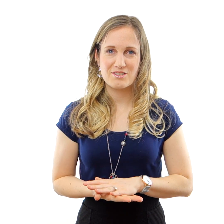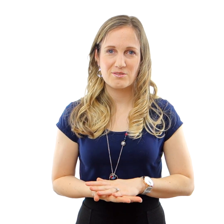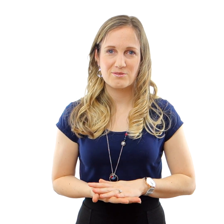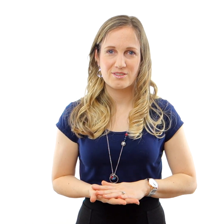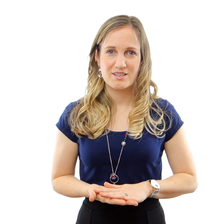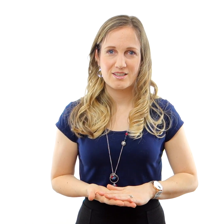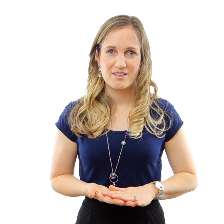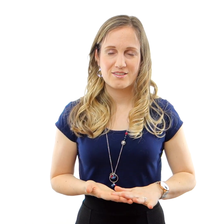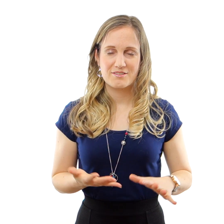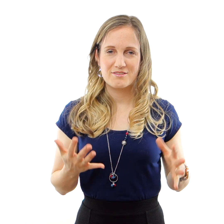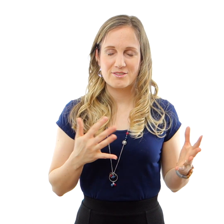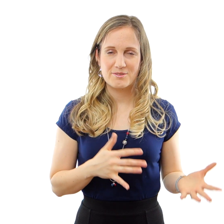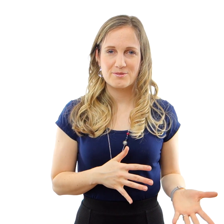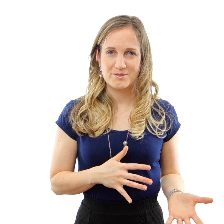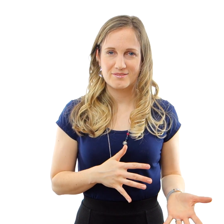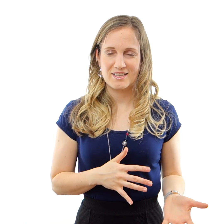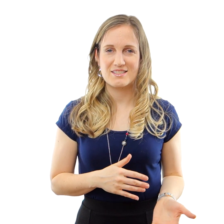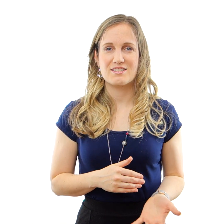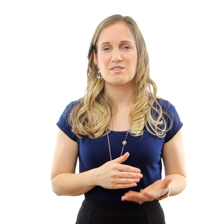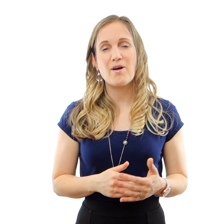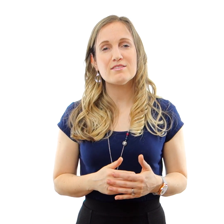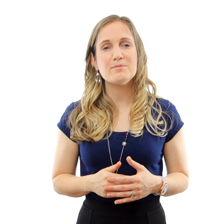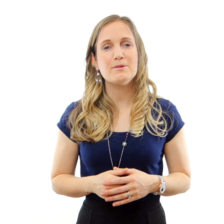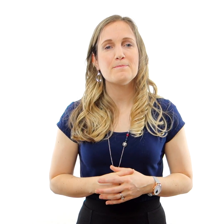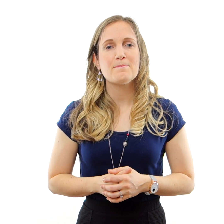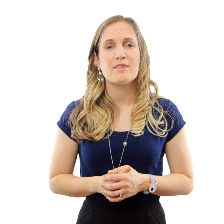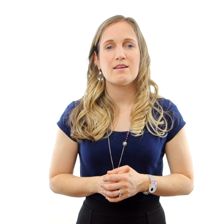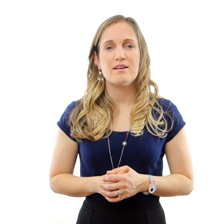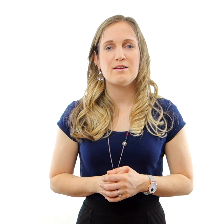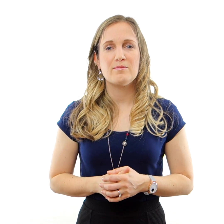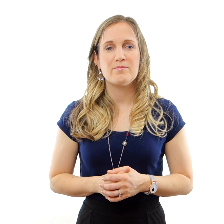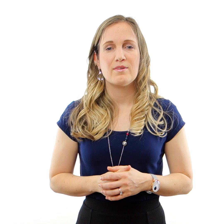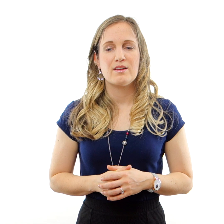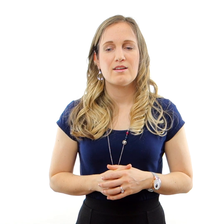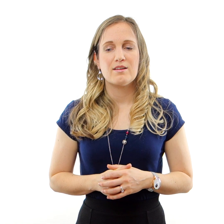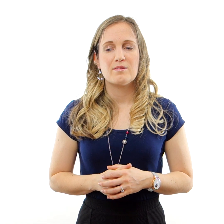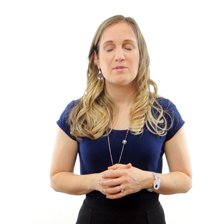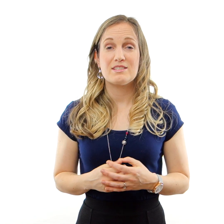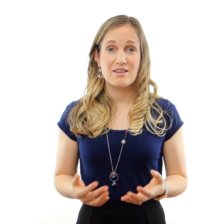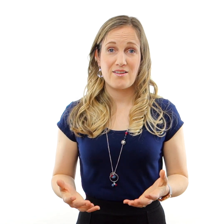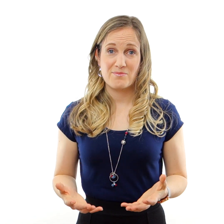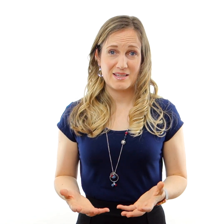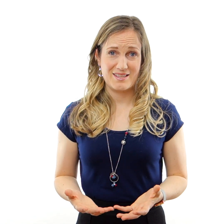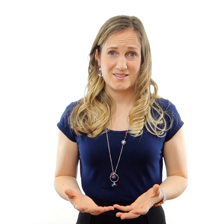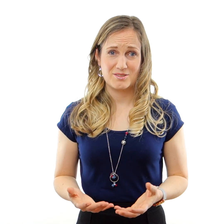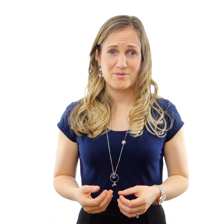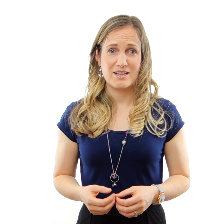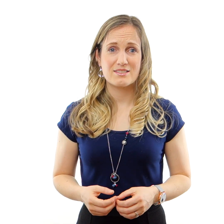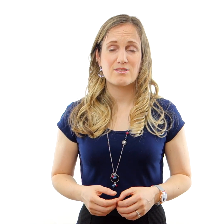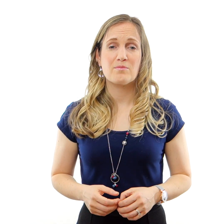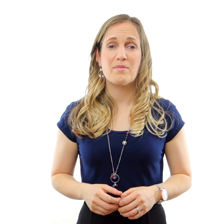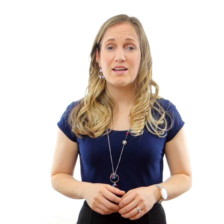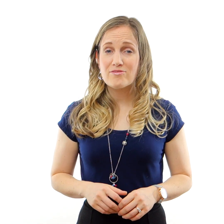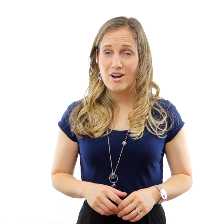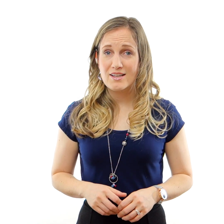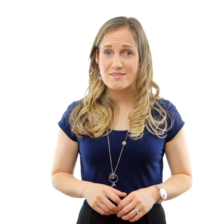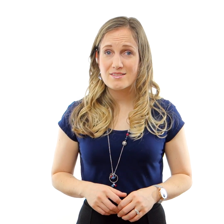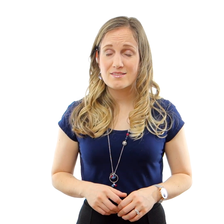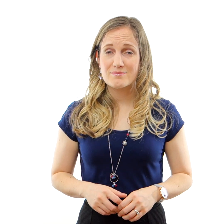to do less signs as possible, but still have it make sense, right? So my friends,